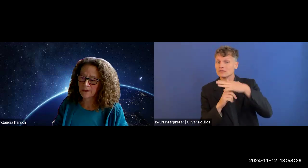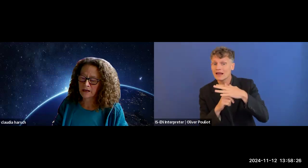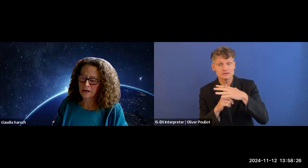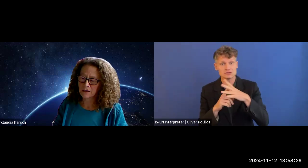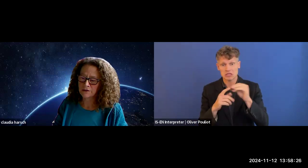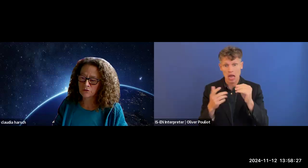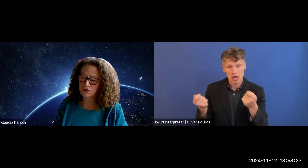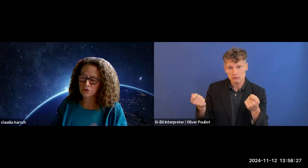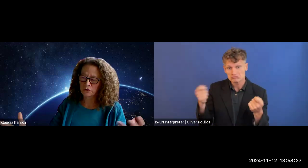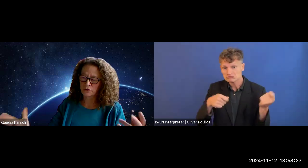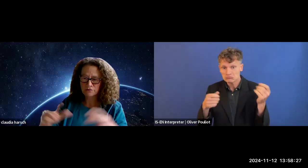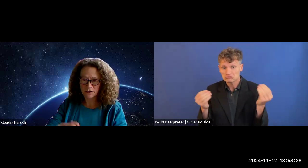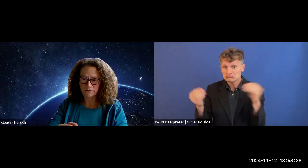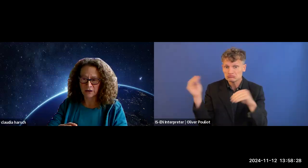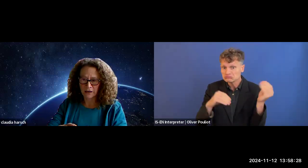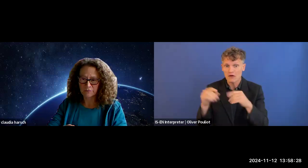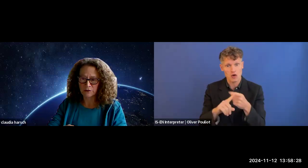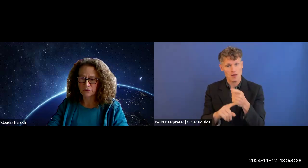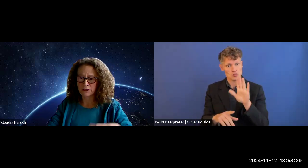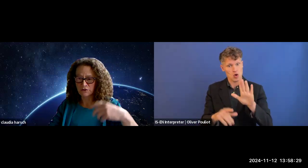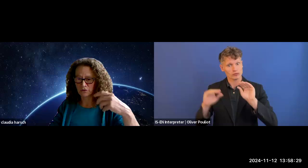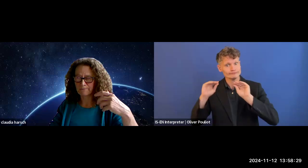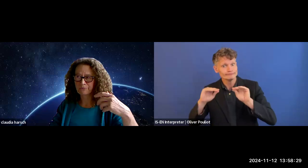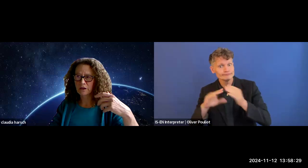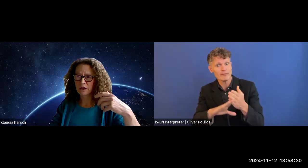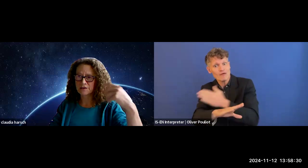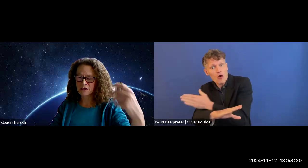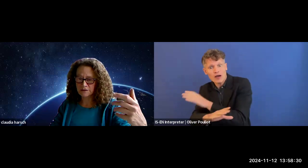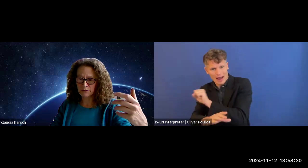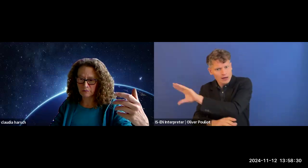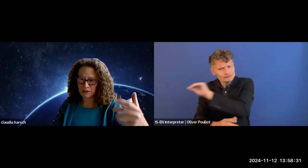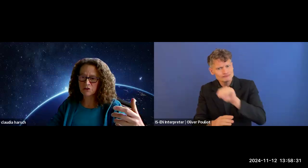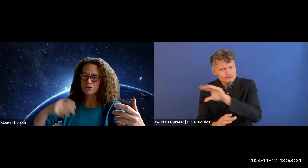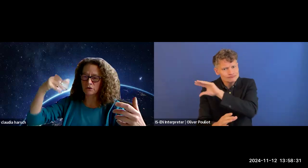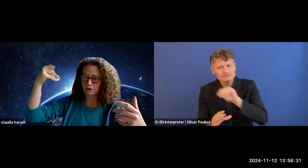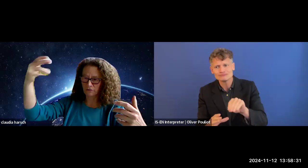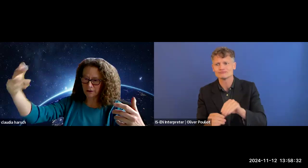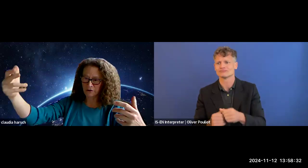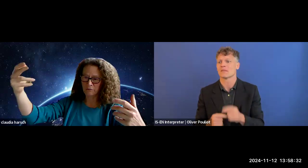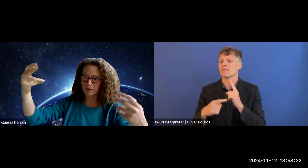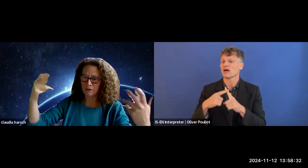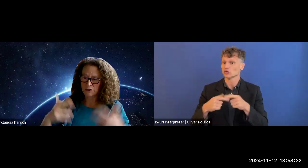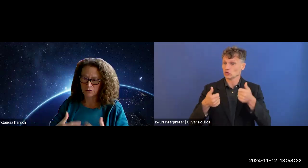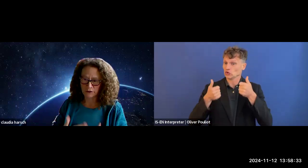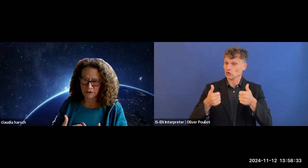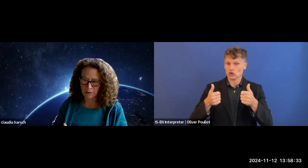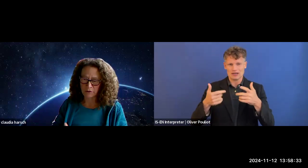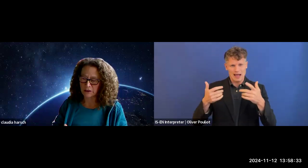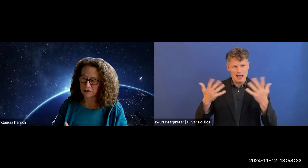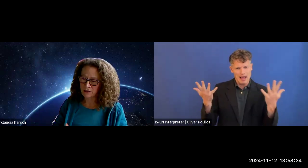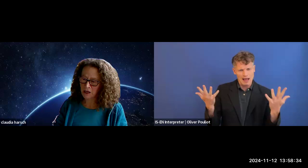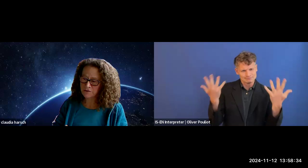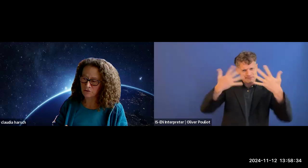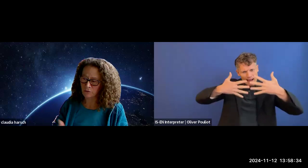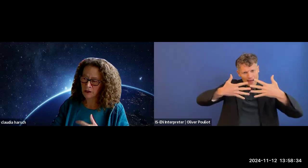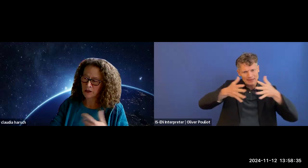transparently, and to ensure constructive alignment so that your assessment matches your curriculum and matches what is